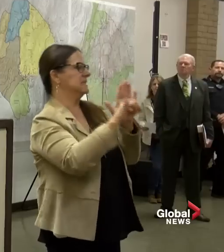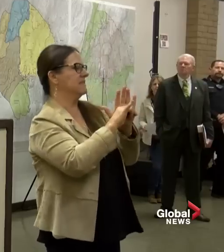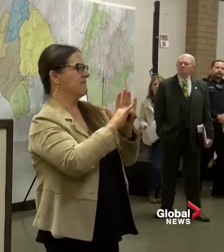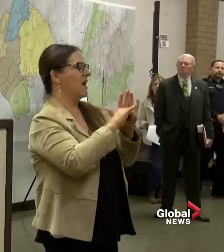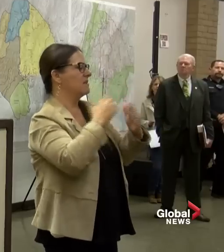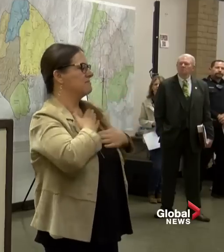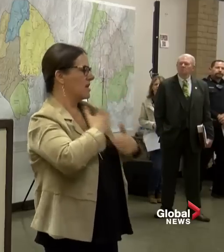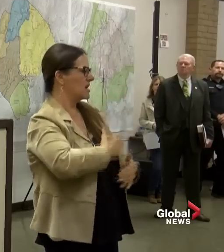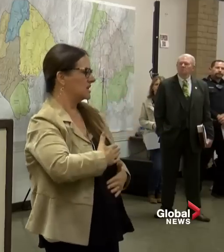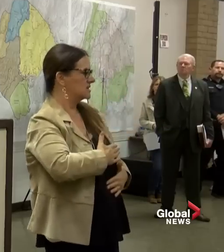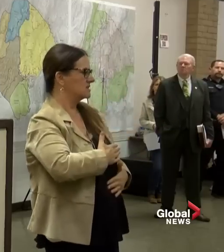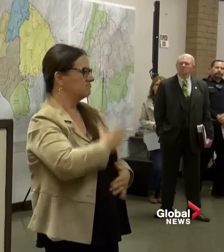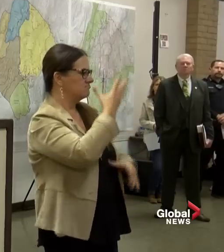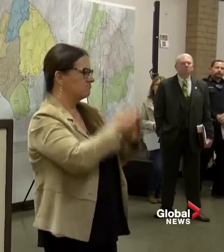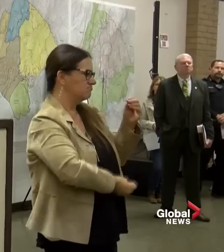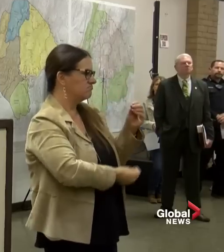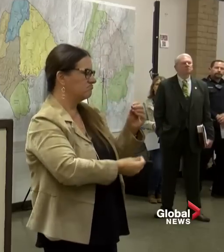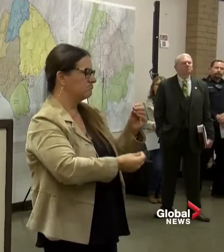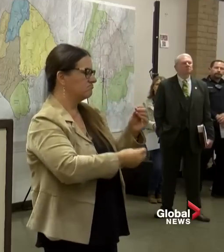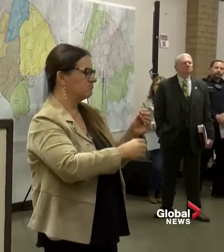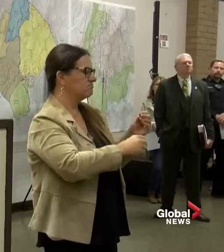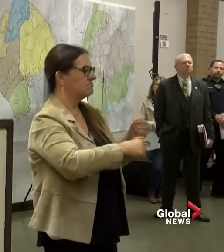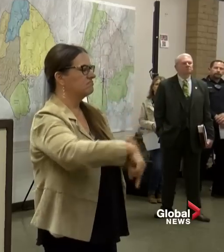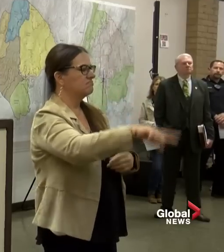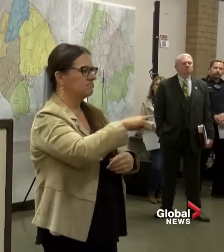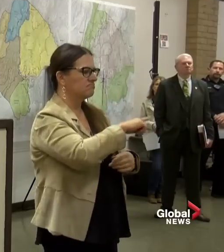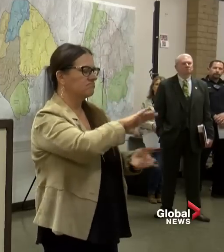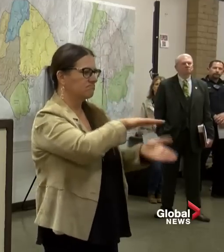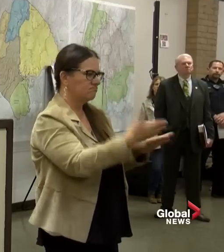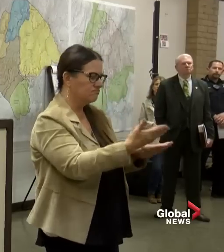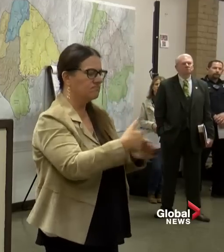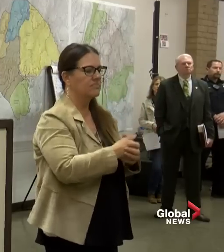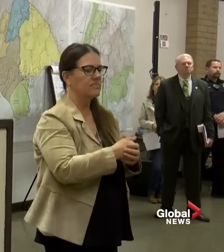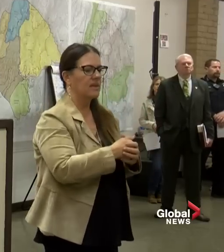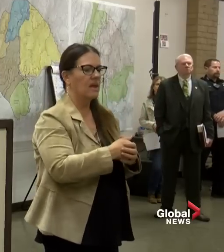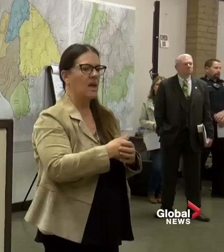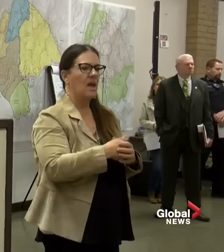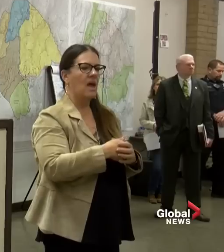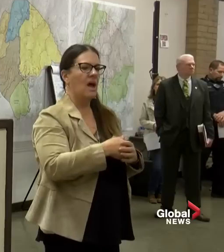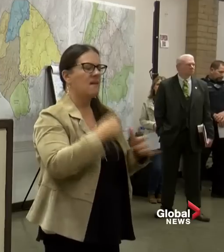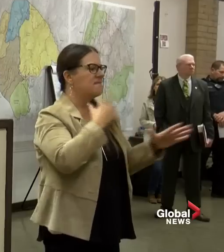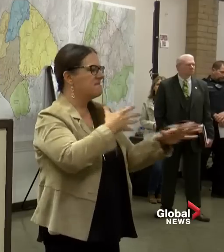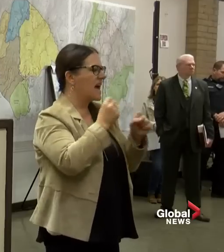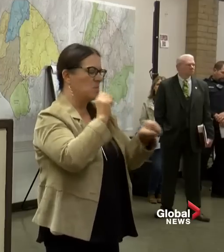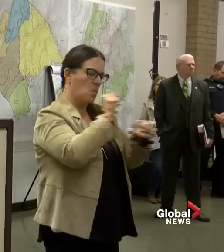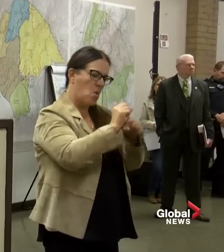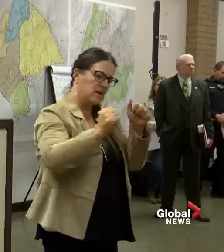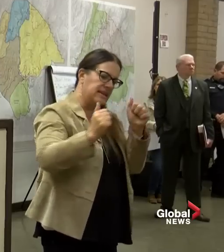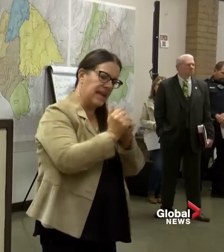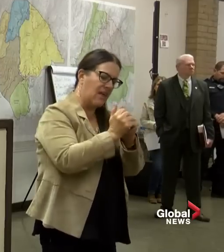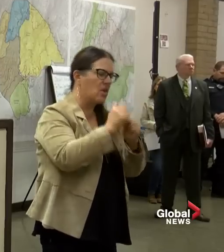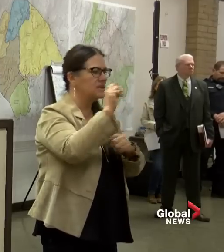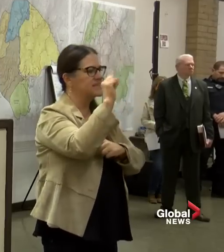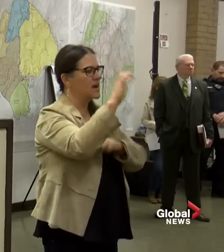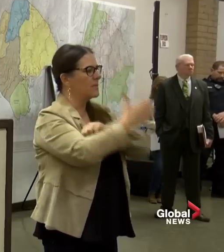In the response to this fire, we've been able to work side by side with the coroner's office in Sacramento